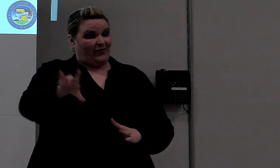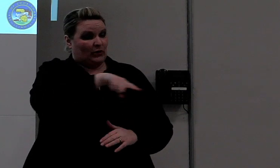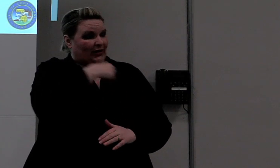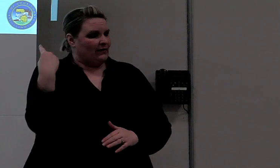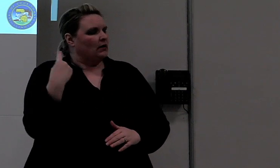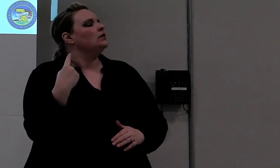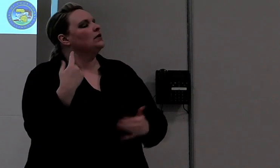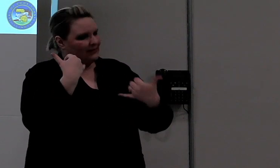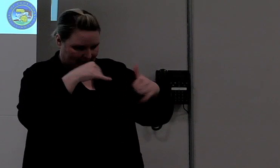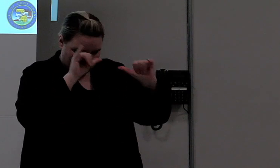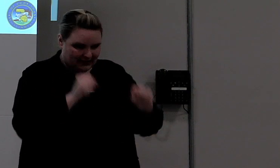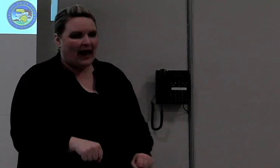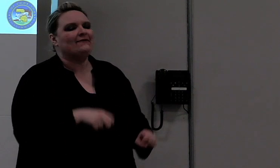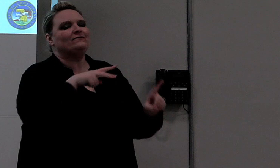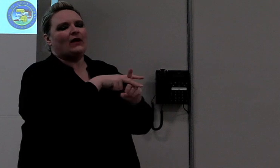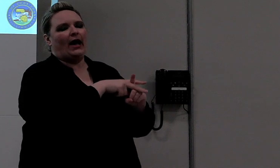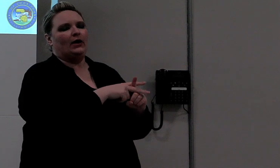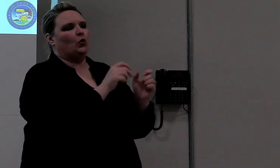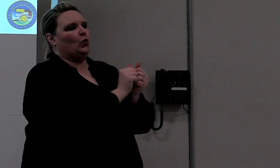still file at the Board of Review.